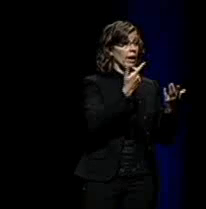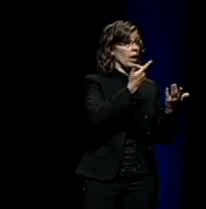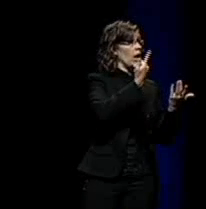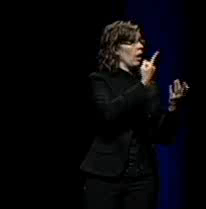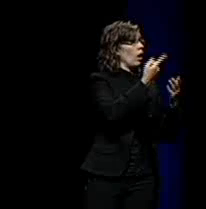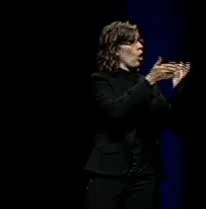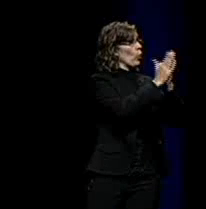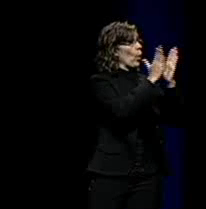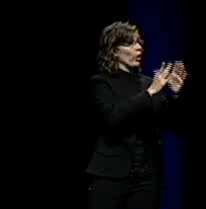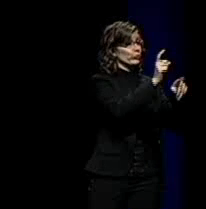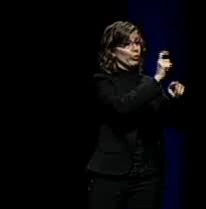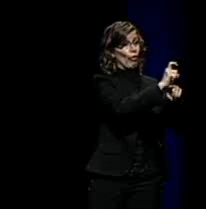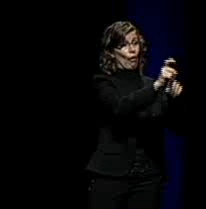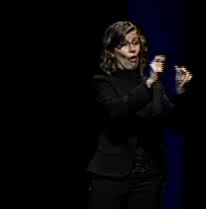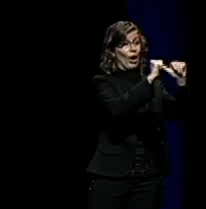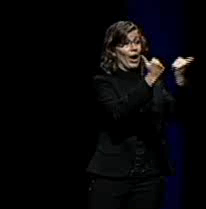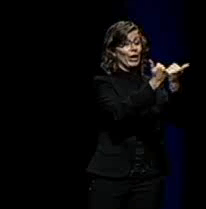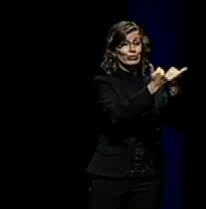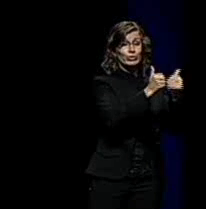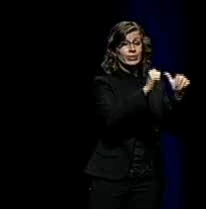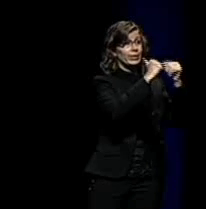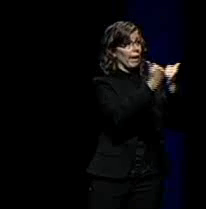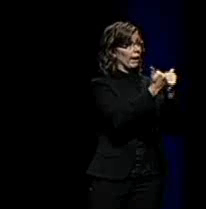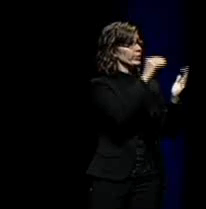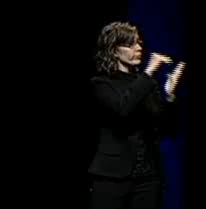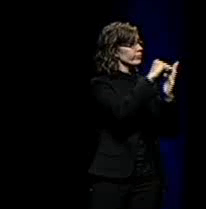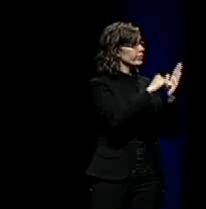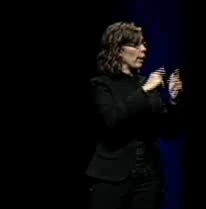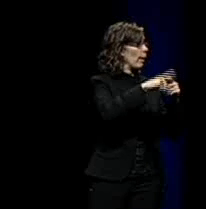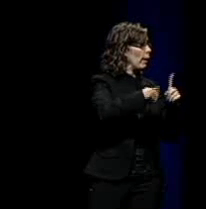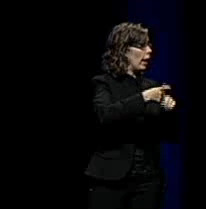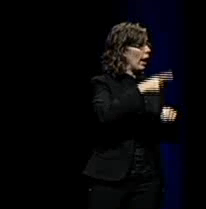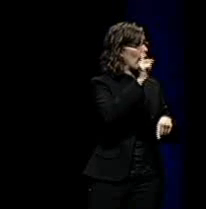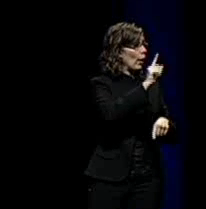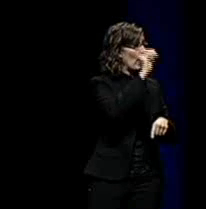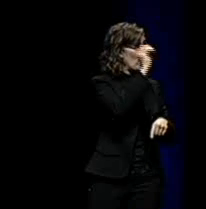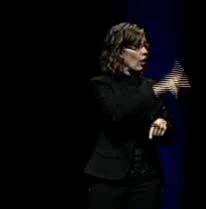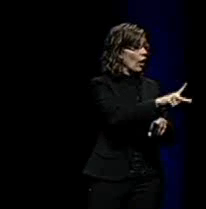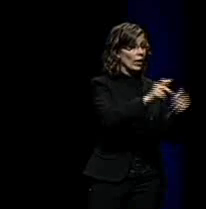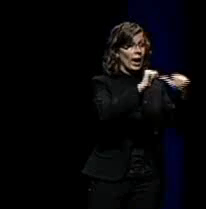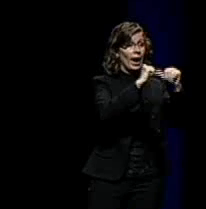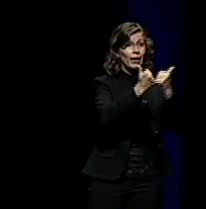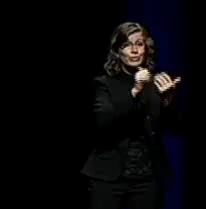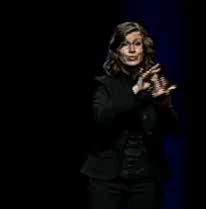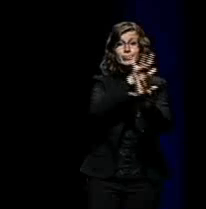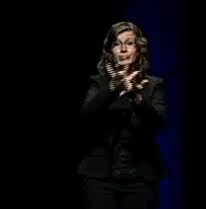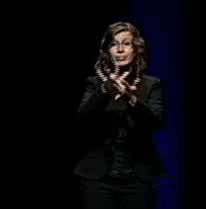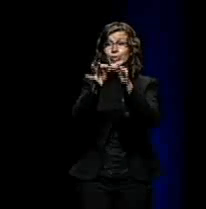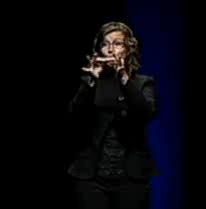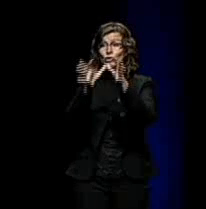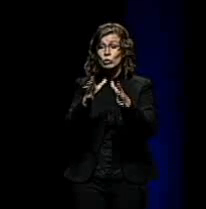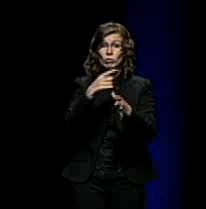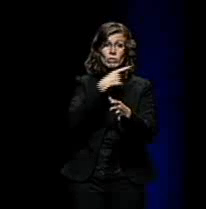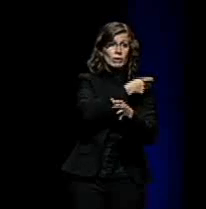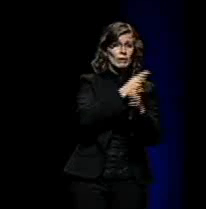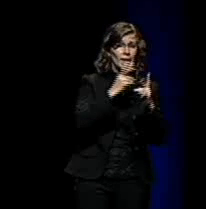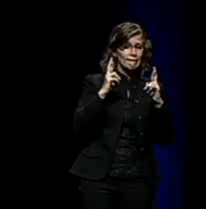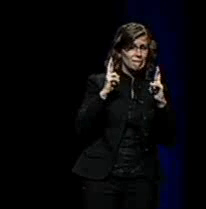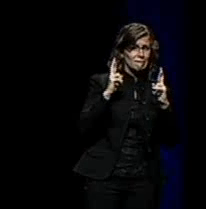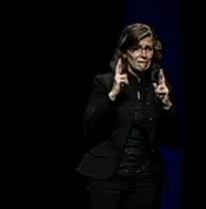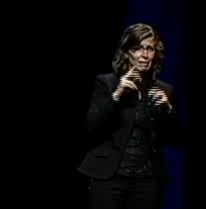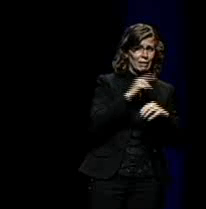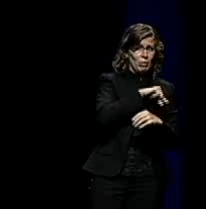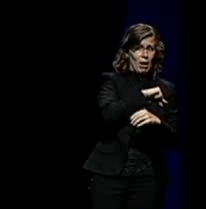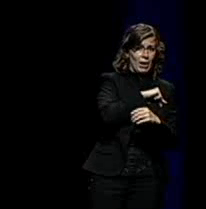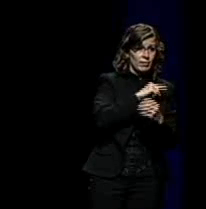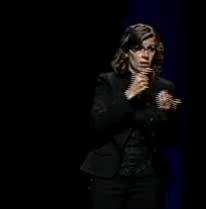deaf consumer hopes that the person is qualified. Testing won't help this. A system-wide change